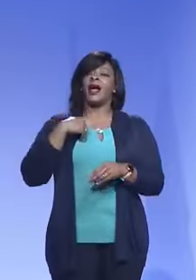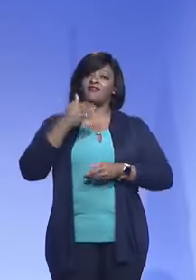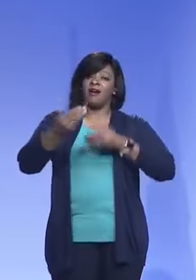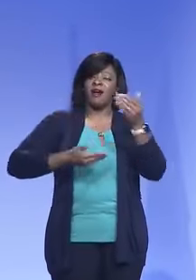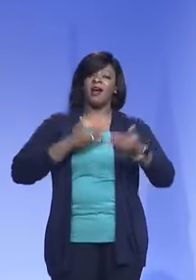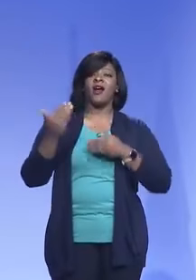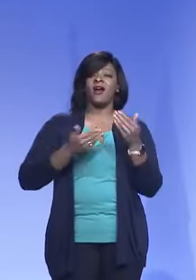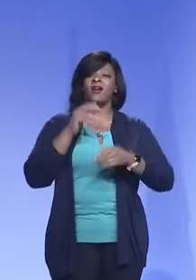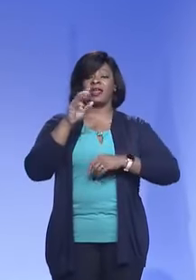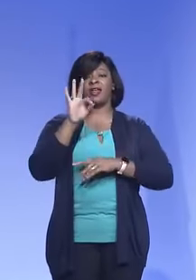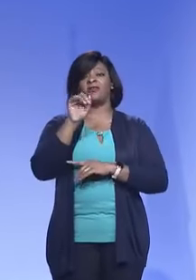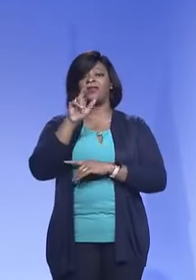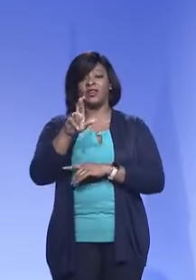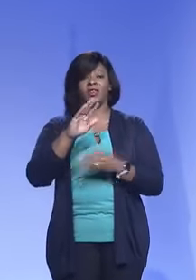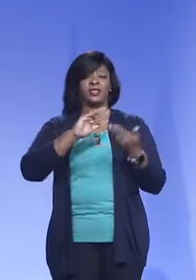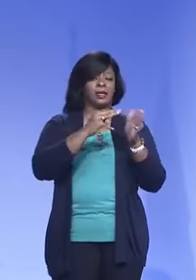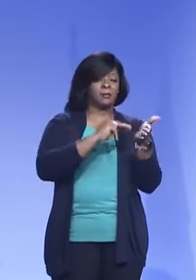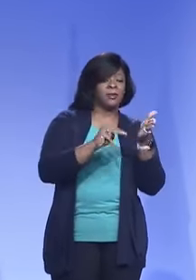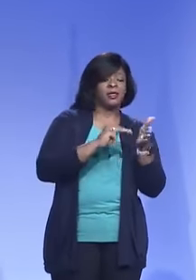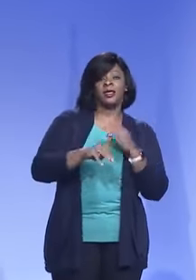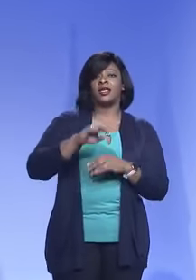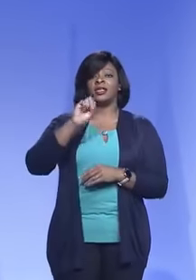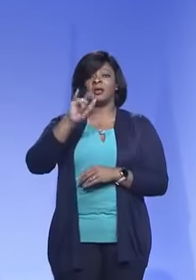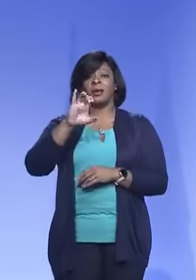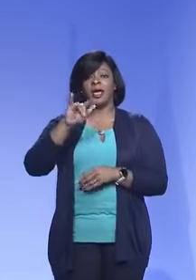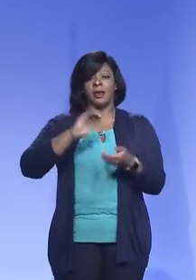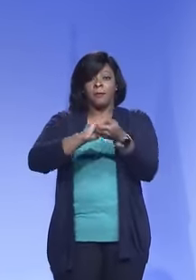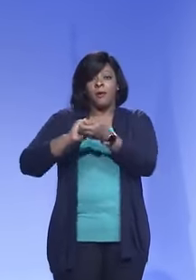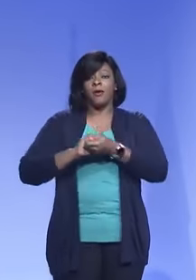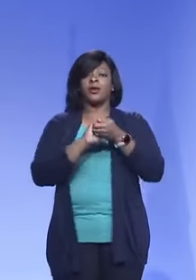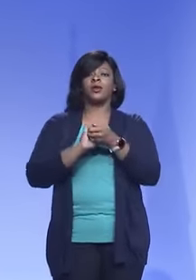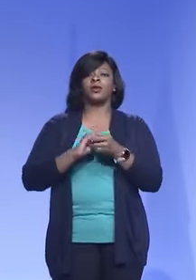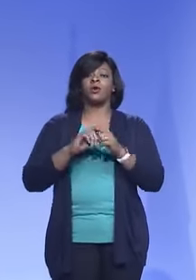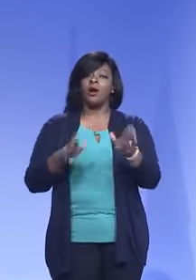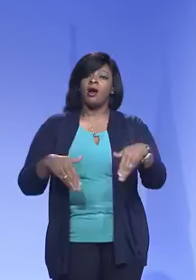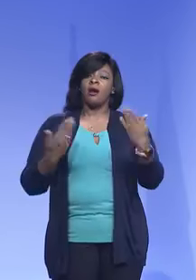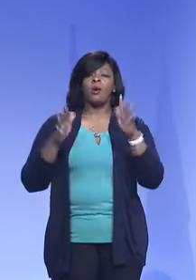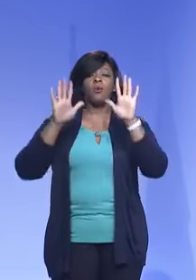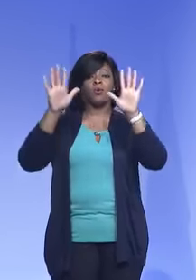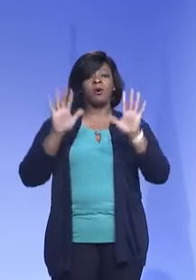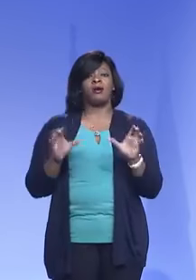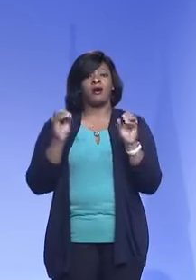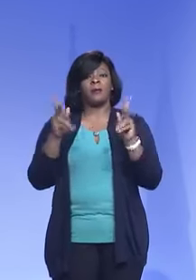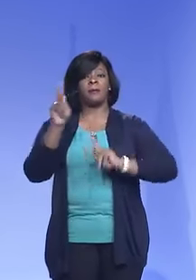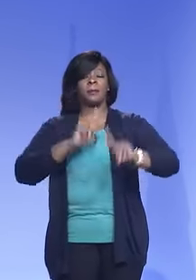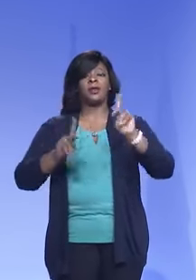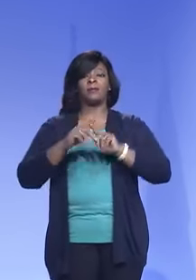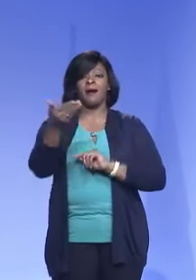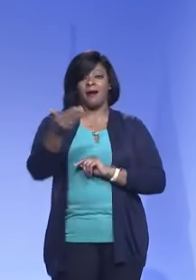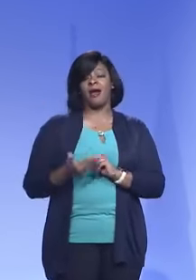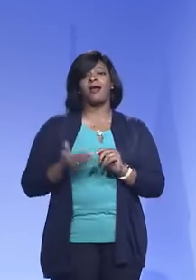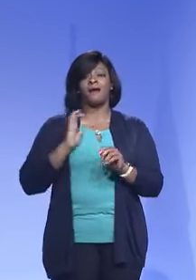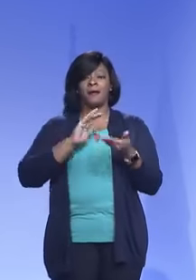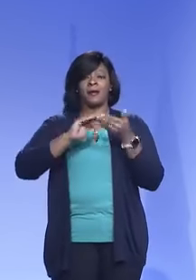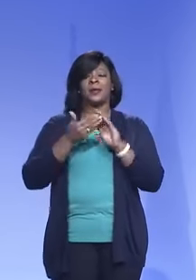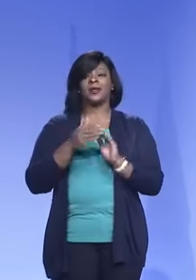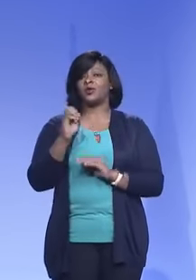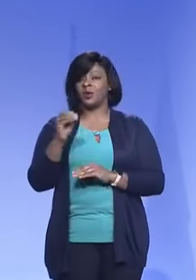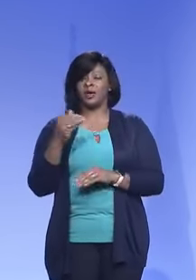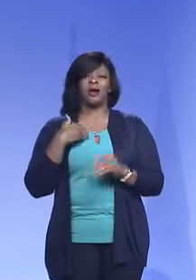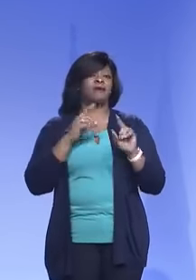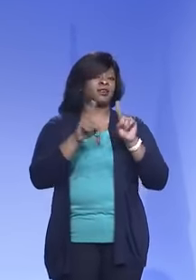of the City of Memphis, Shelby County, and FedEx all coming together to offer a wonderful opportunity for people to be hired in our community. So there